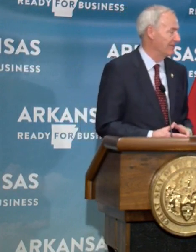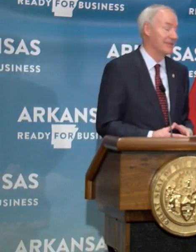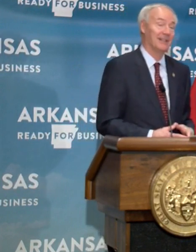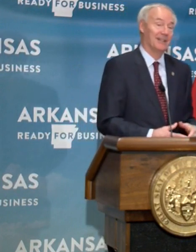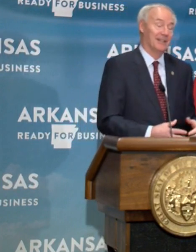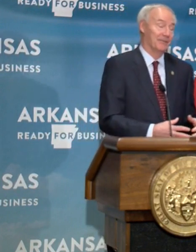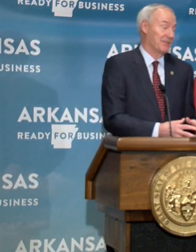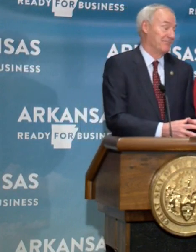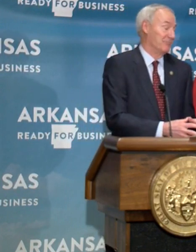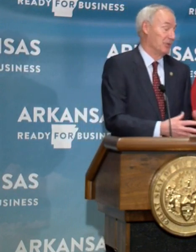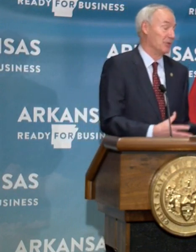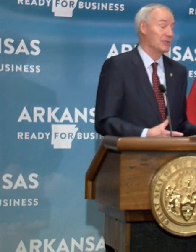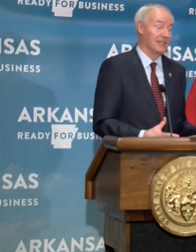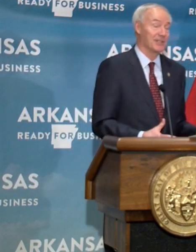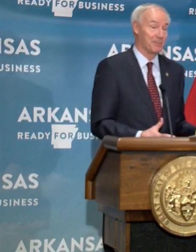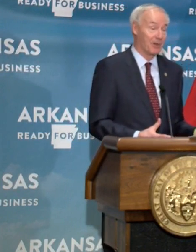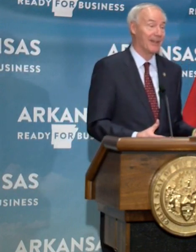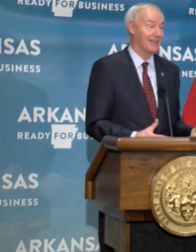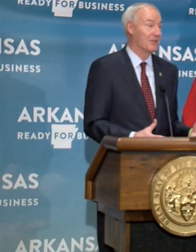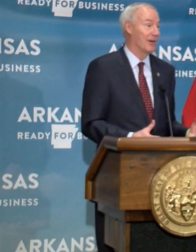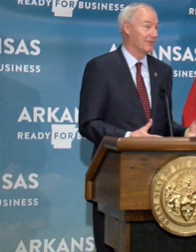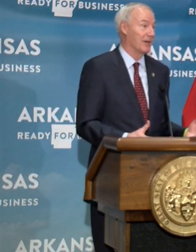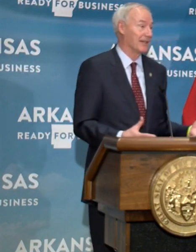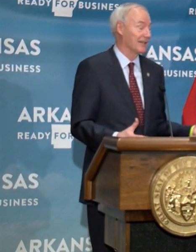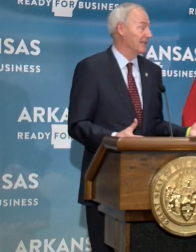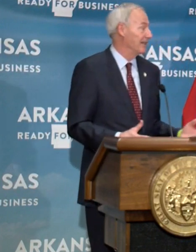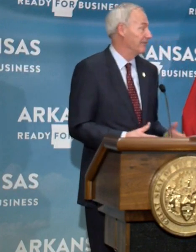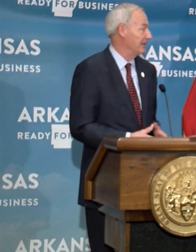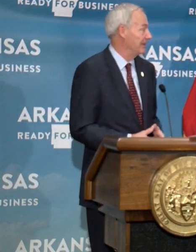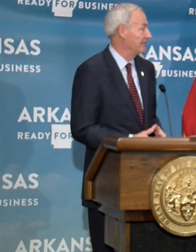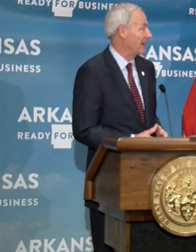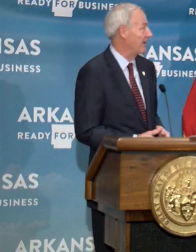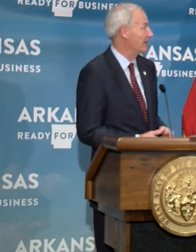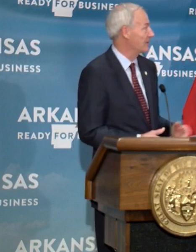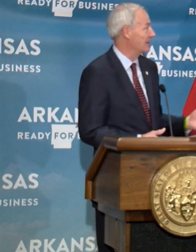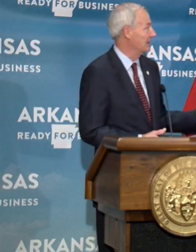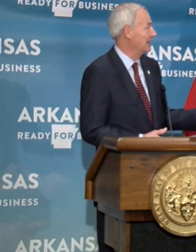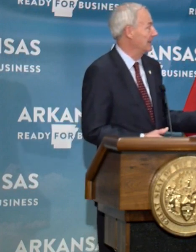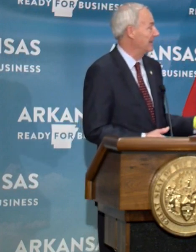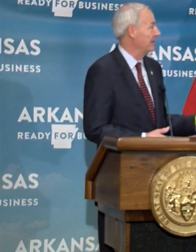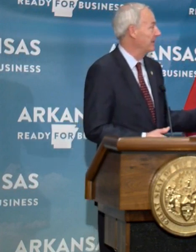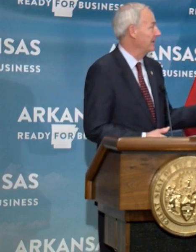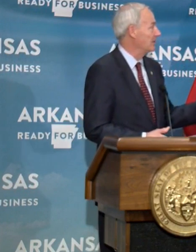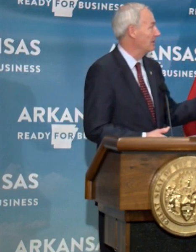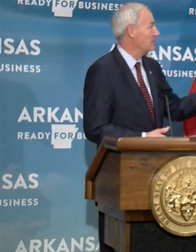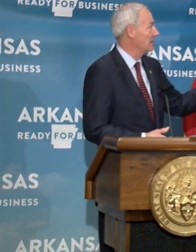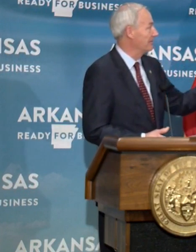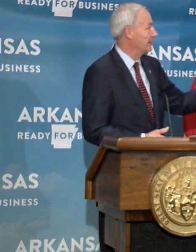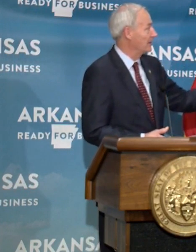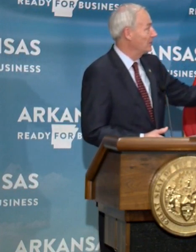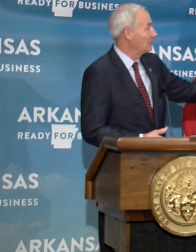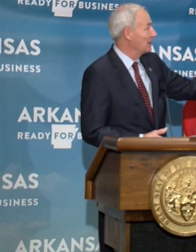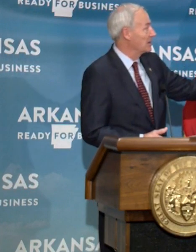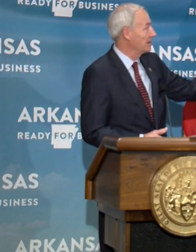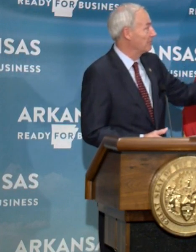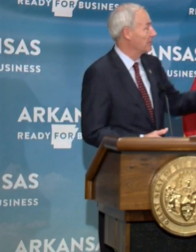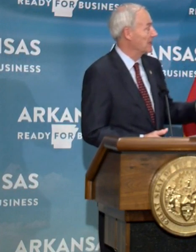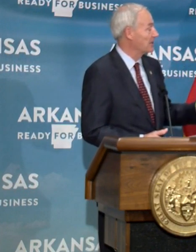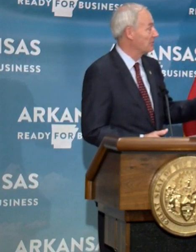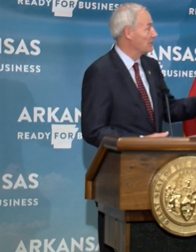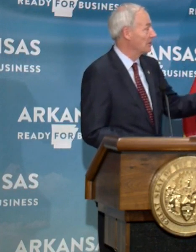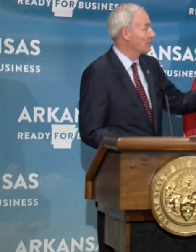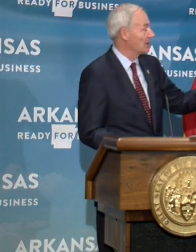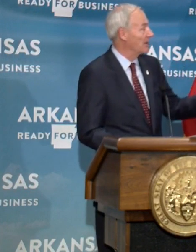combination of reducing the spread, quite frankly, of the virus. And then in terms of the